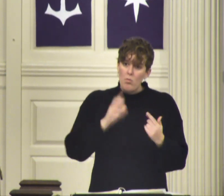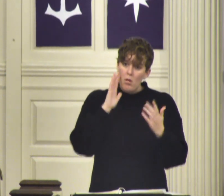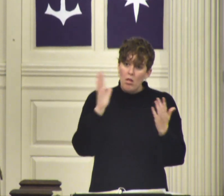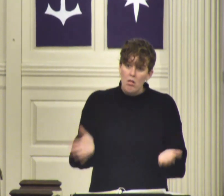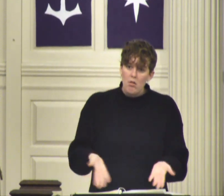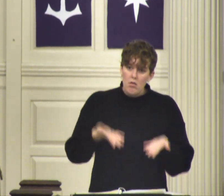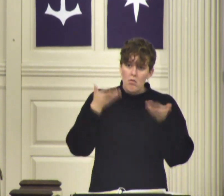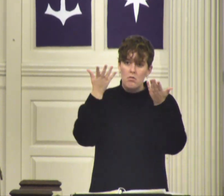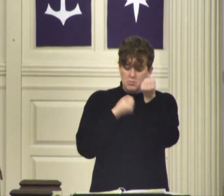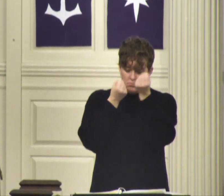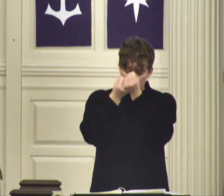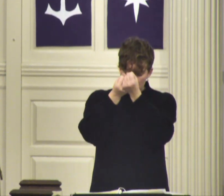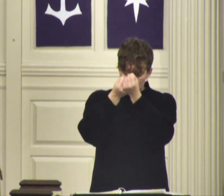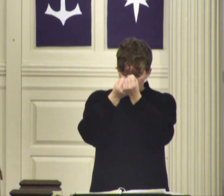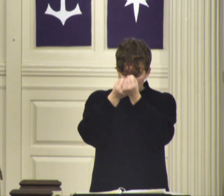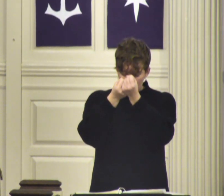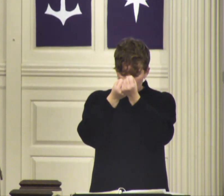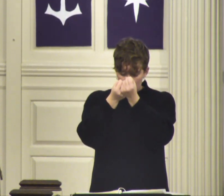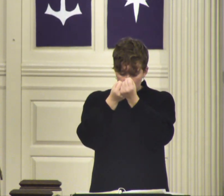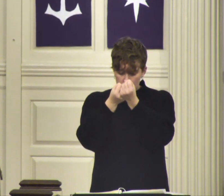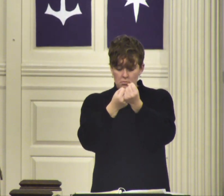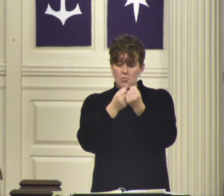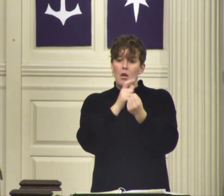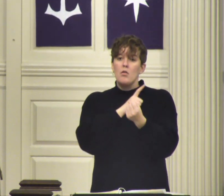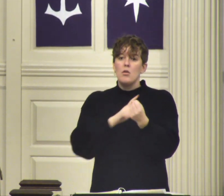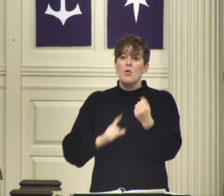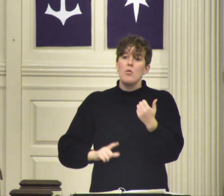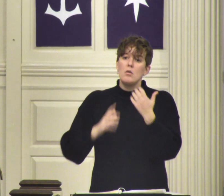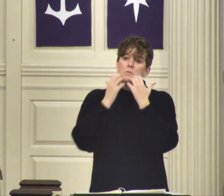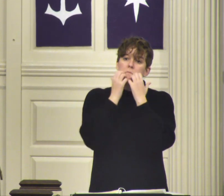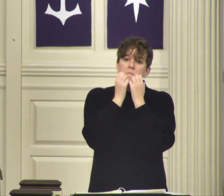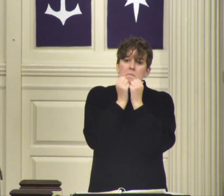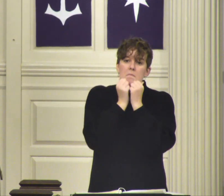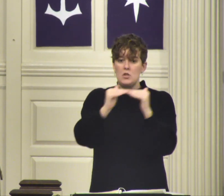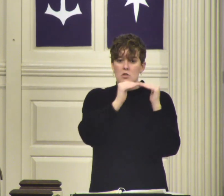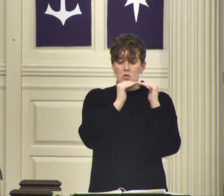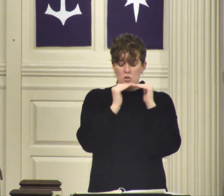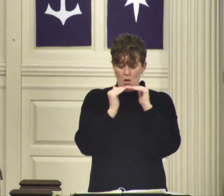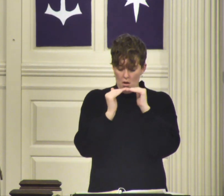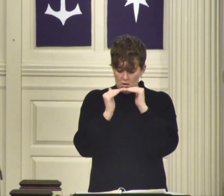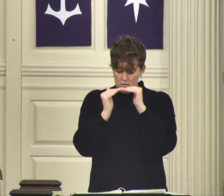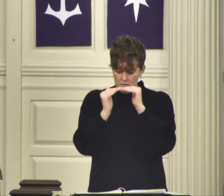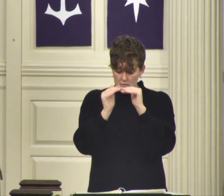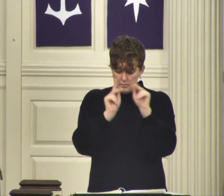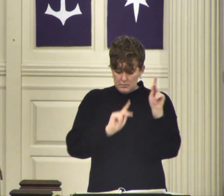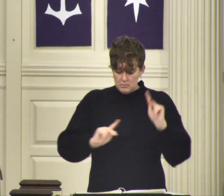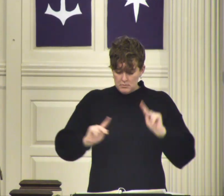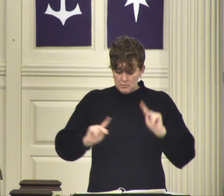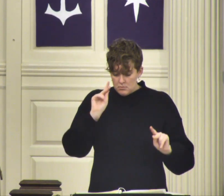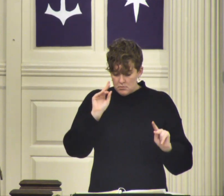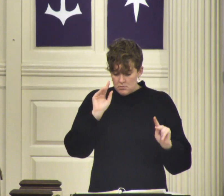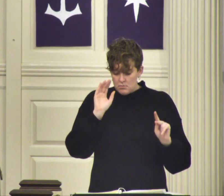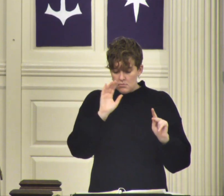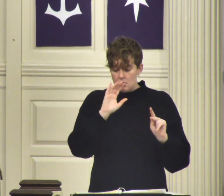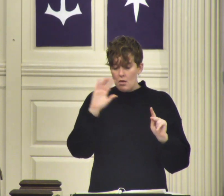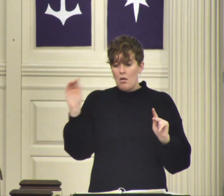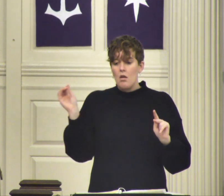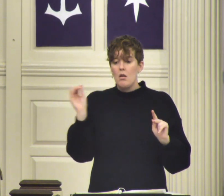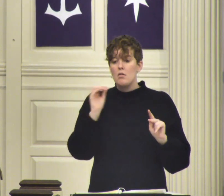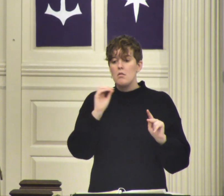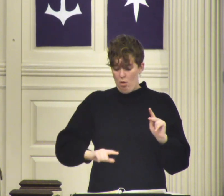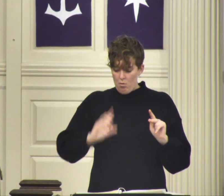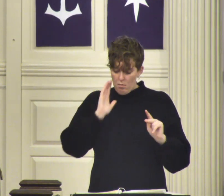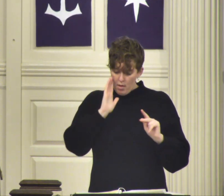bowed down. The Lord loves the just. The